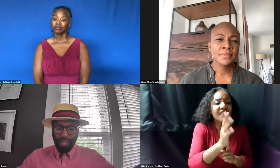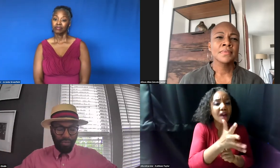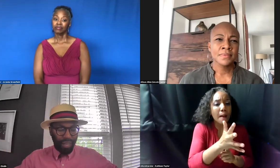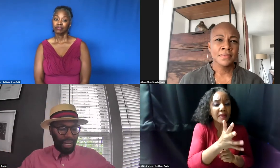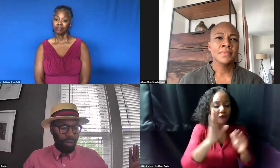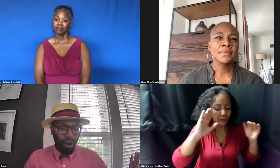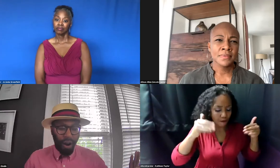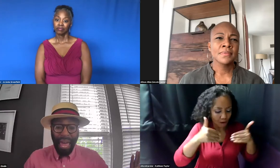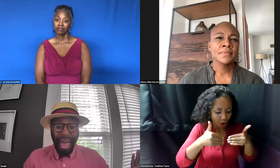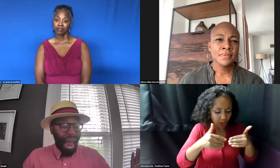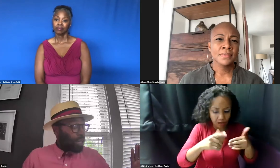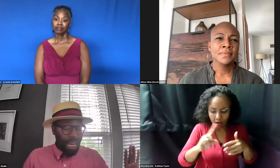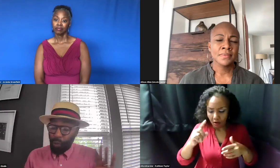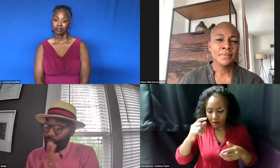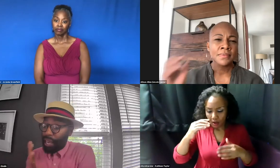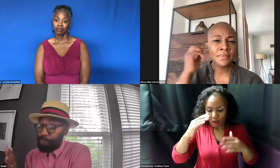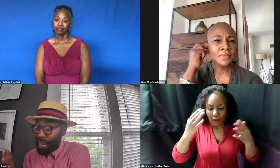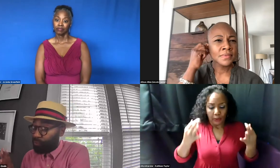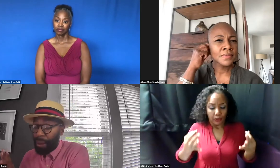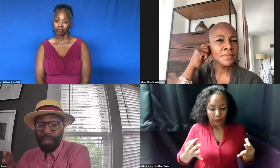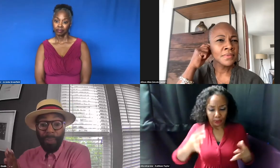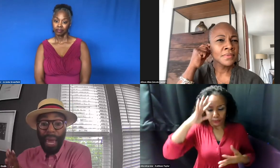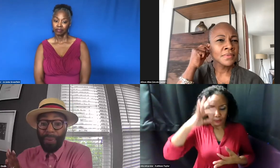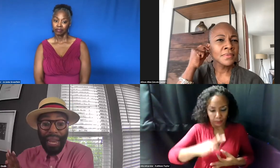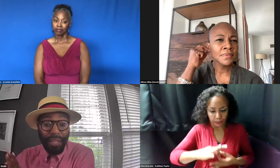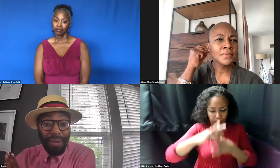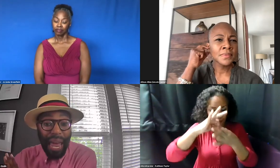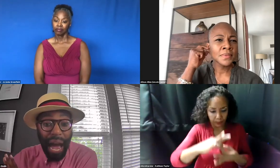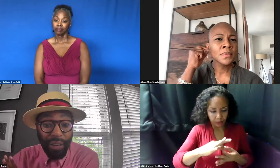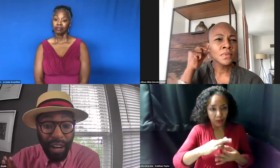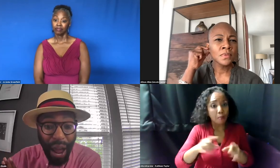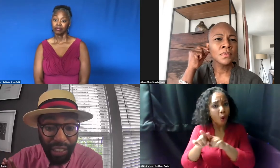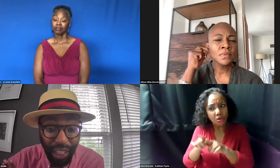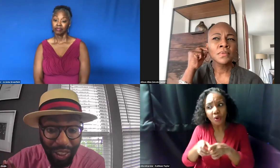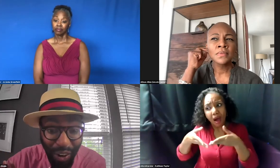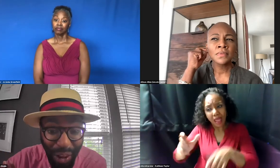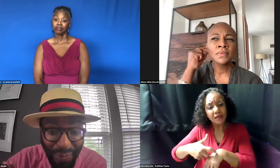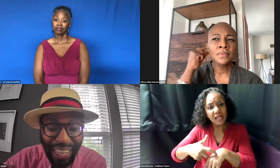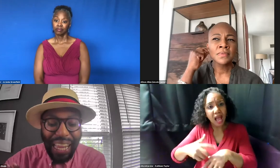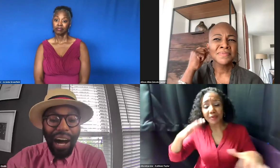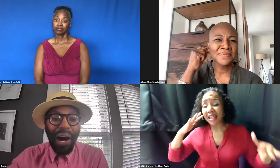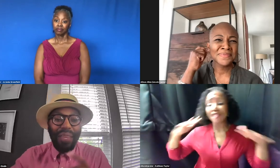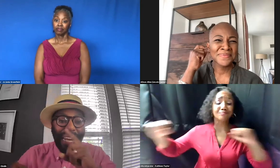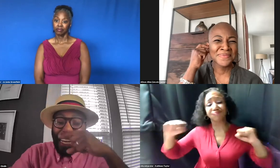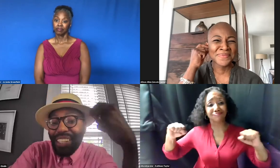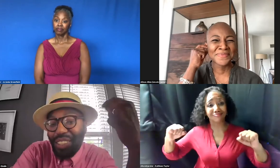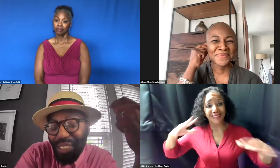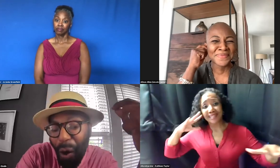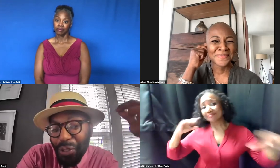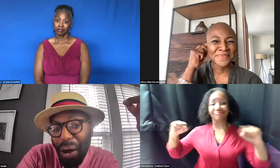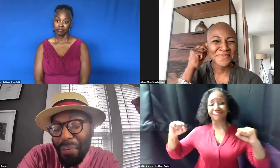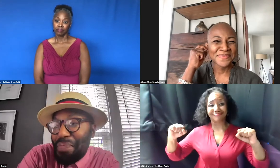and focus and recognize where they are. And then equally give space for them to be able to be loud and ratchet and turn up. And again,